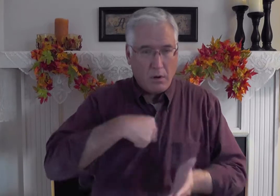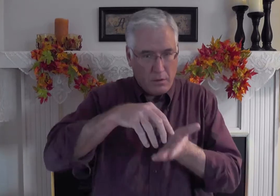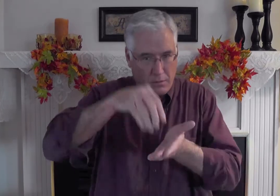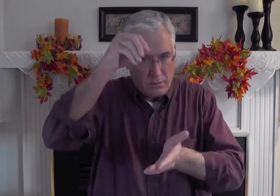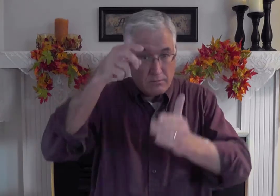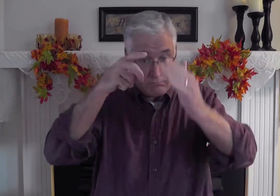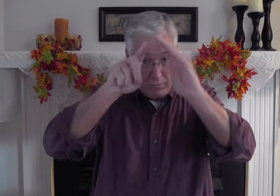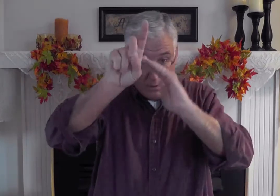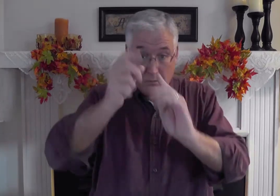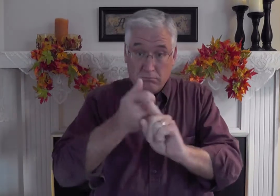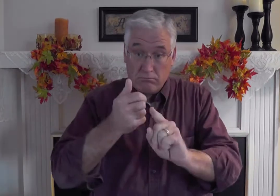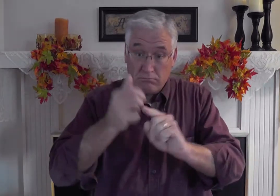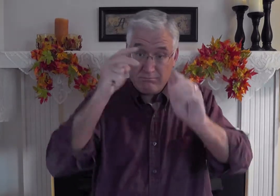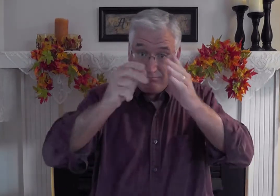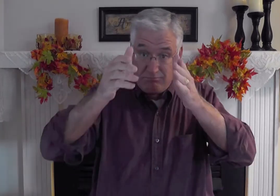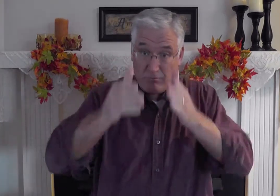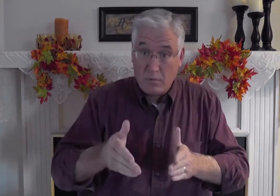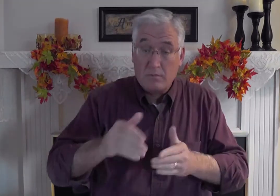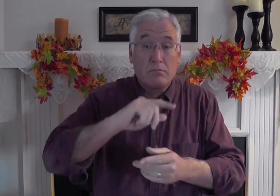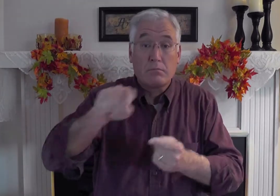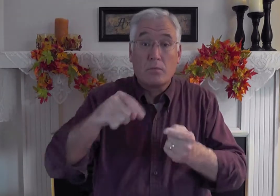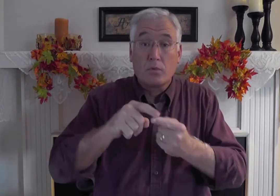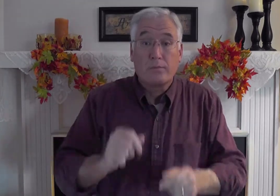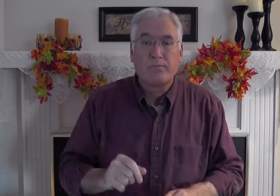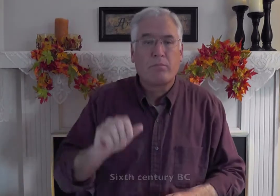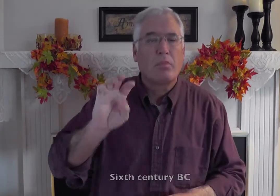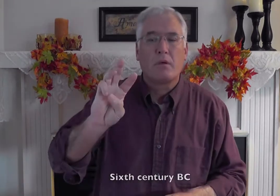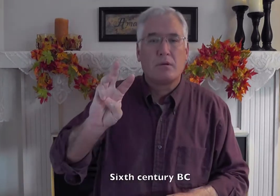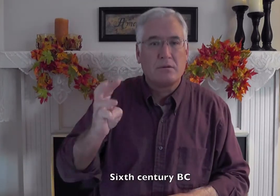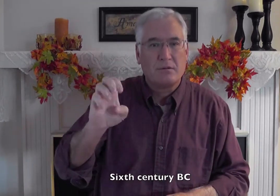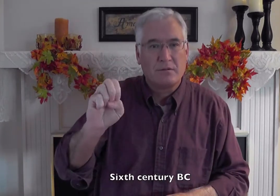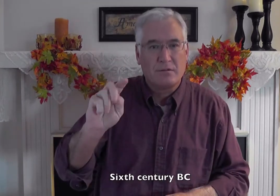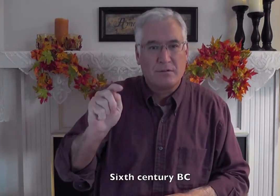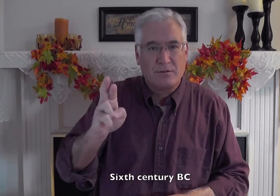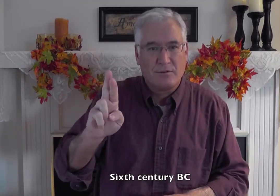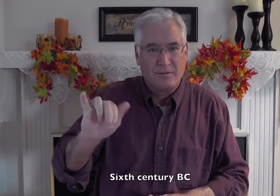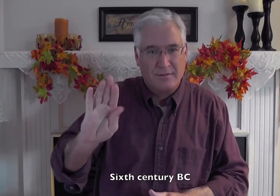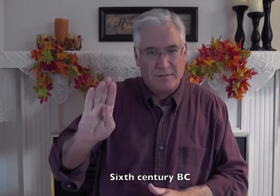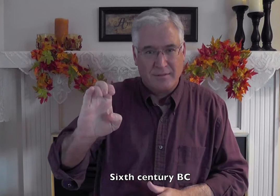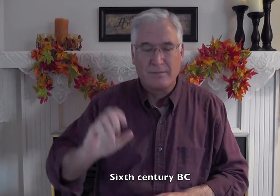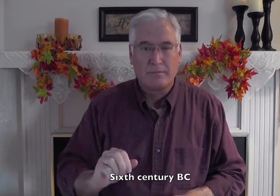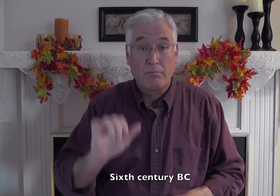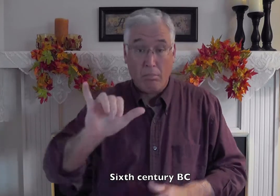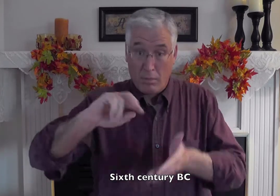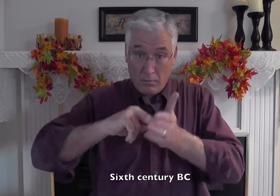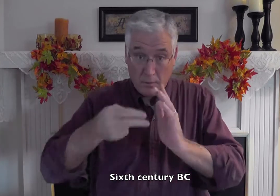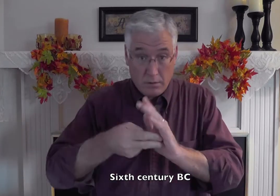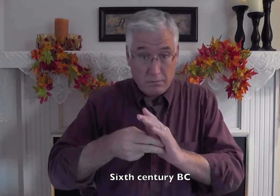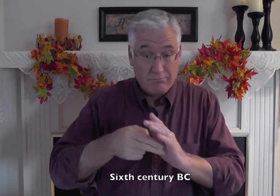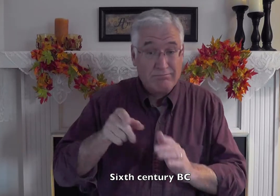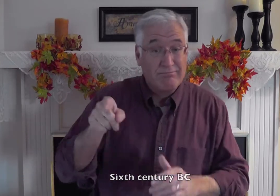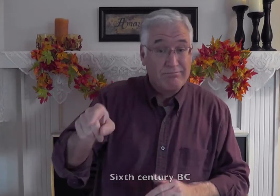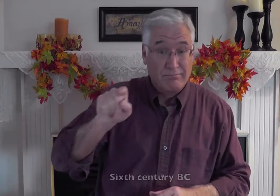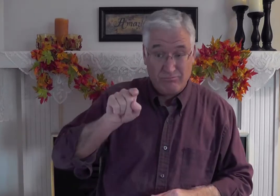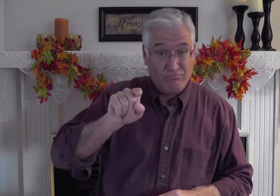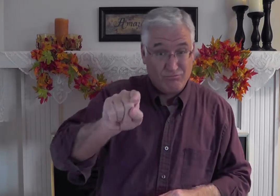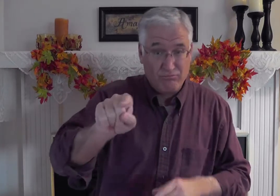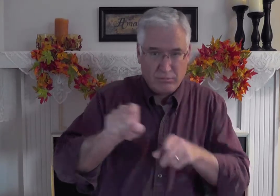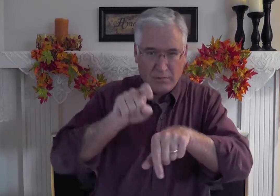In chapter 1, we learn that the prophet, he prophesied when? Well, it was during 6th century BC. And